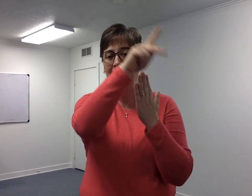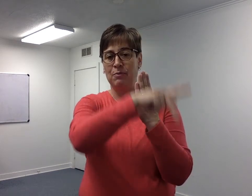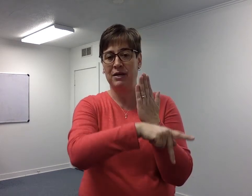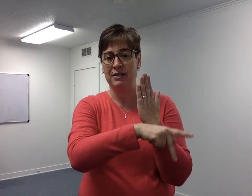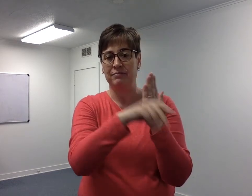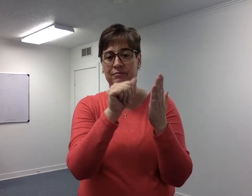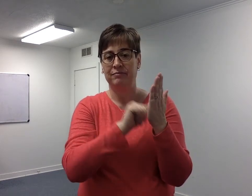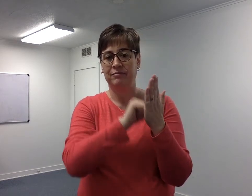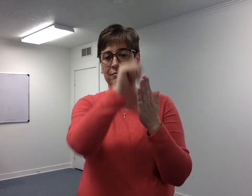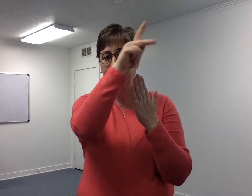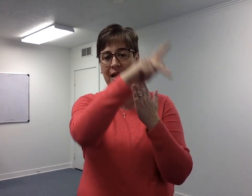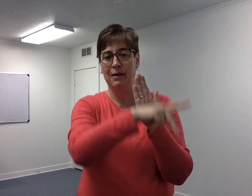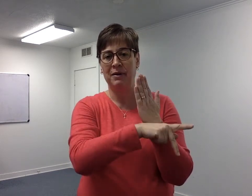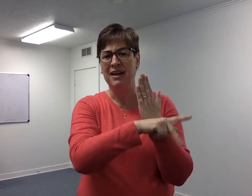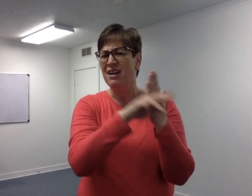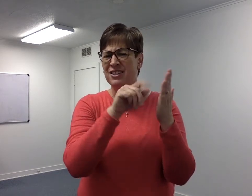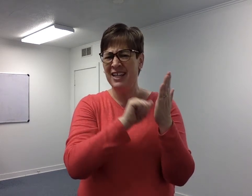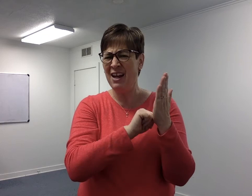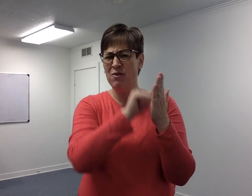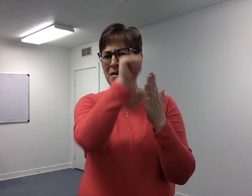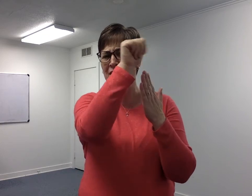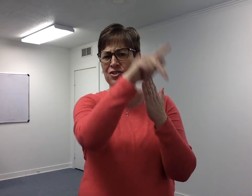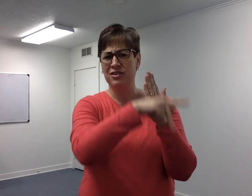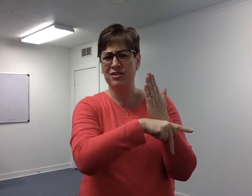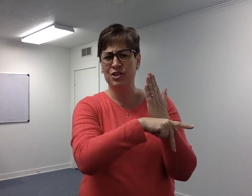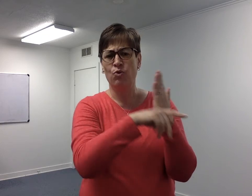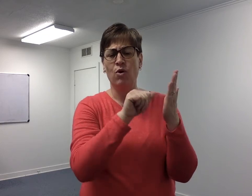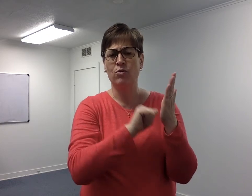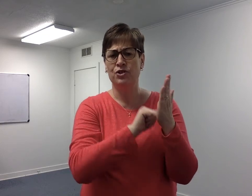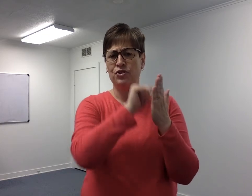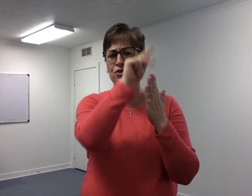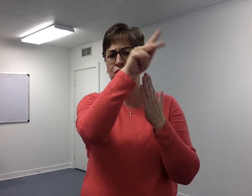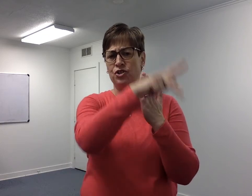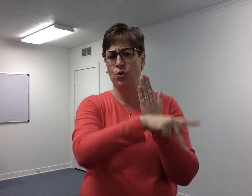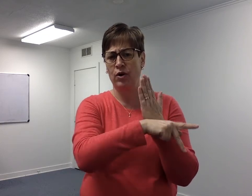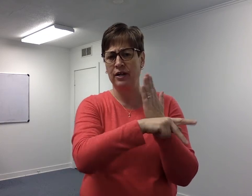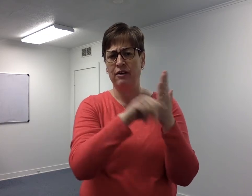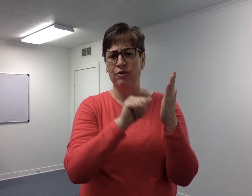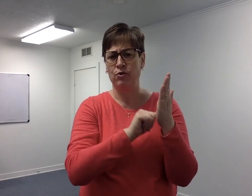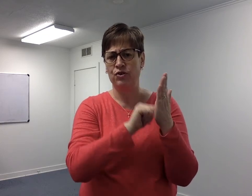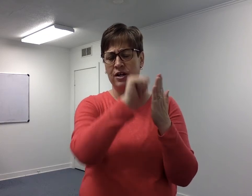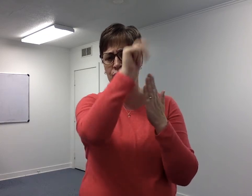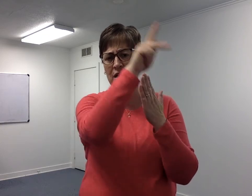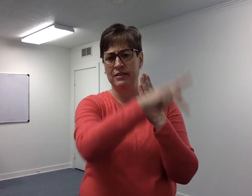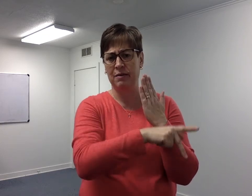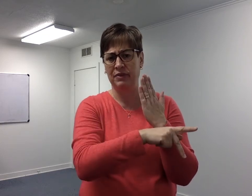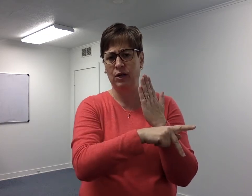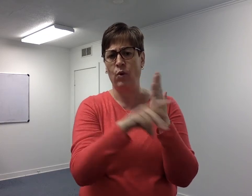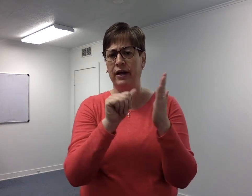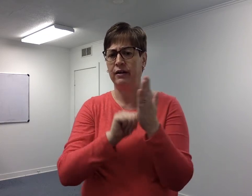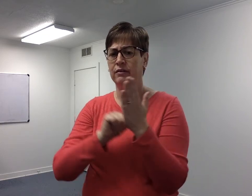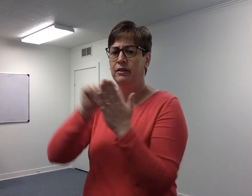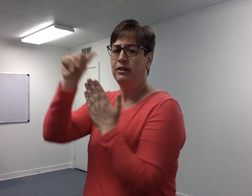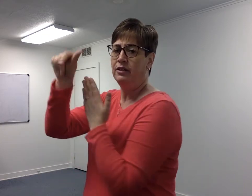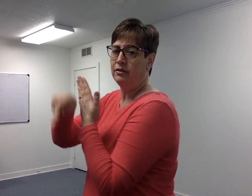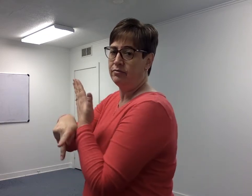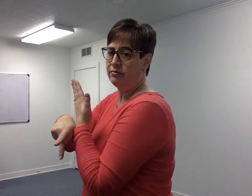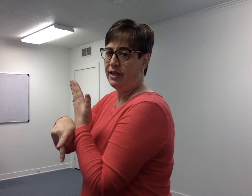AP. AP. Just kind of imagine, you know, what would you do to shorten it if you were trying to write something quick?